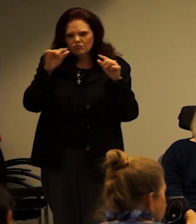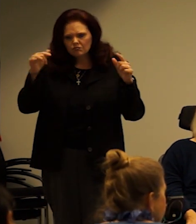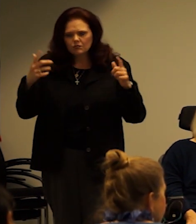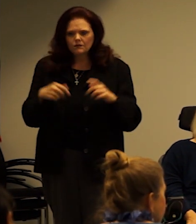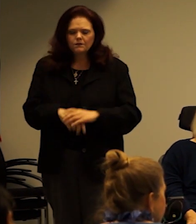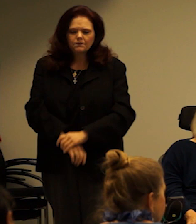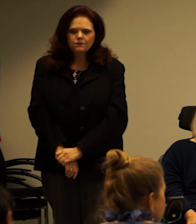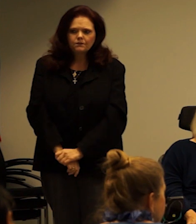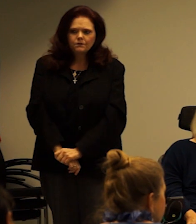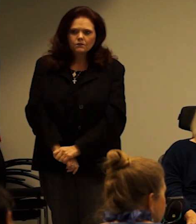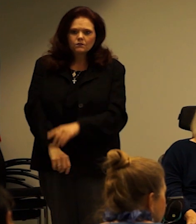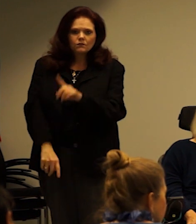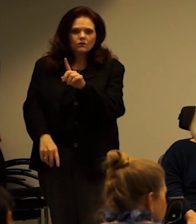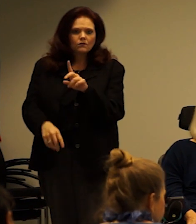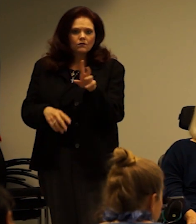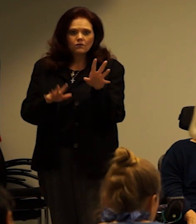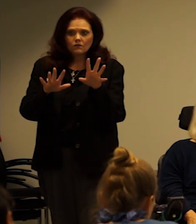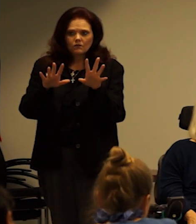that.